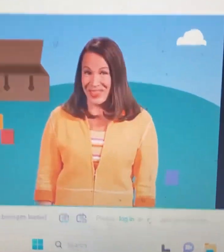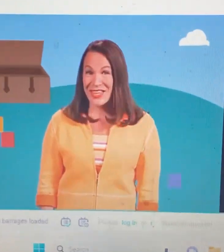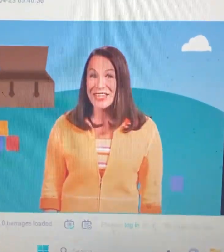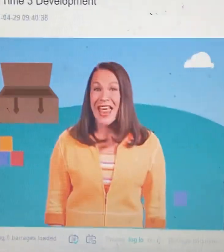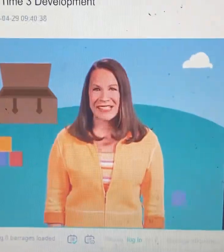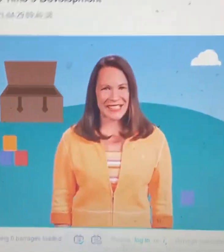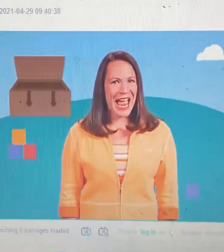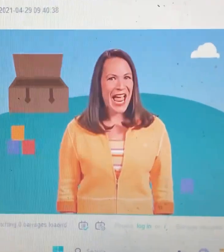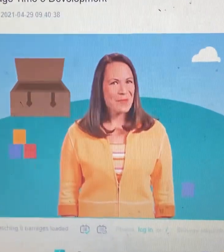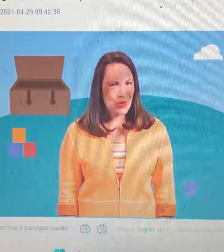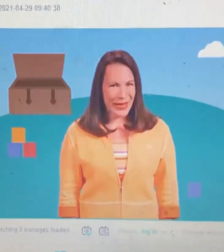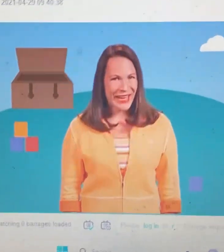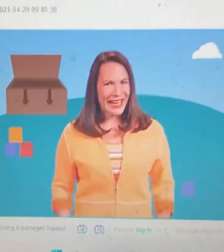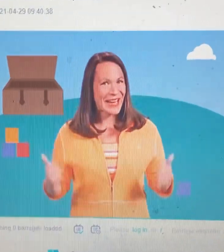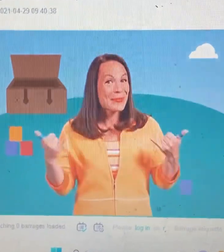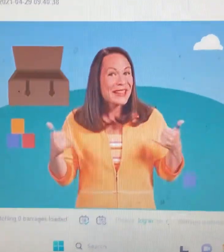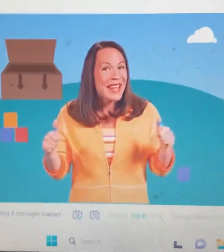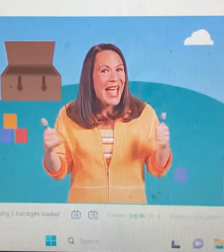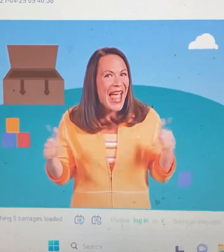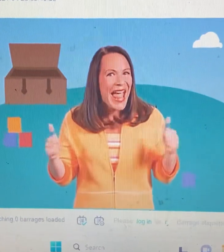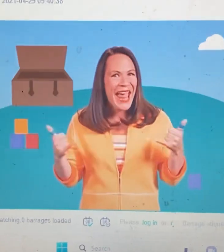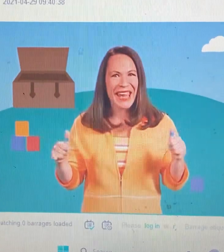the next time we play.